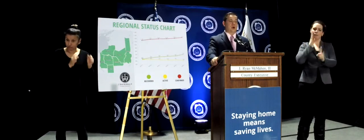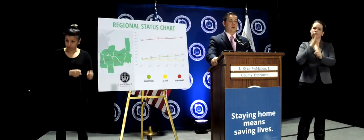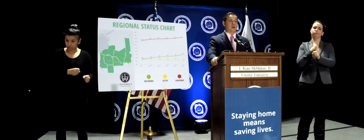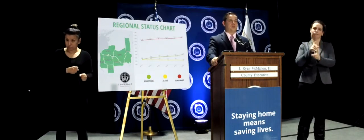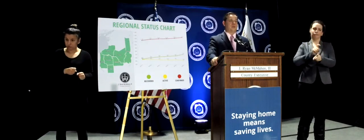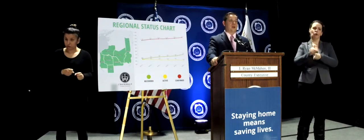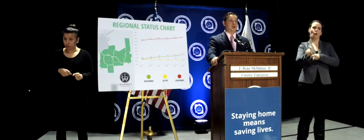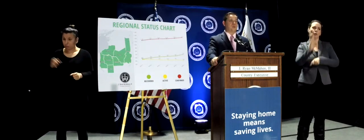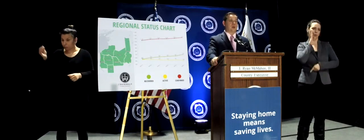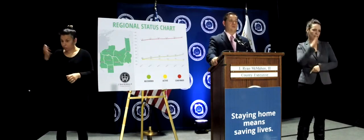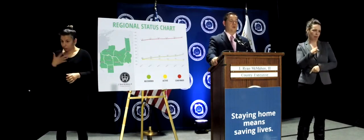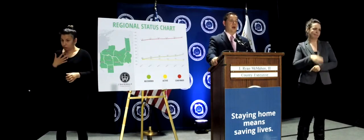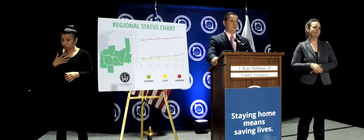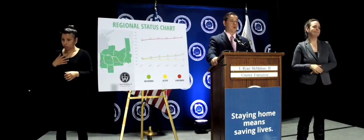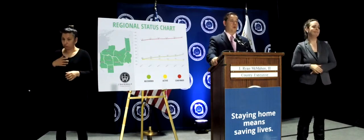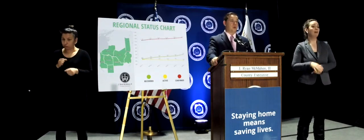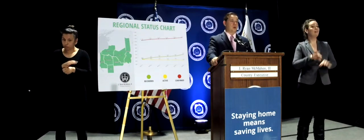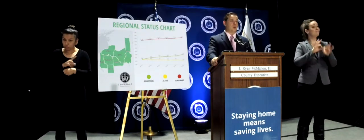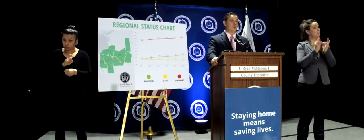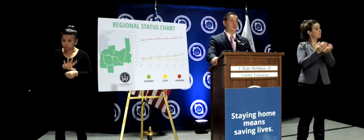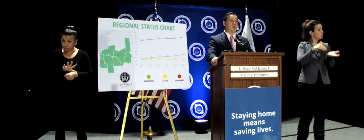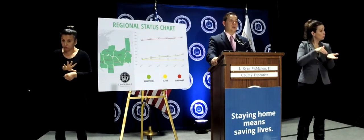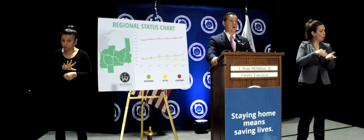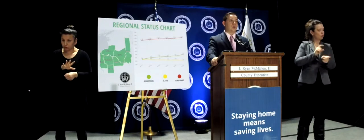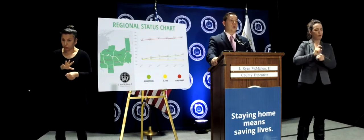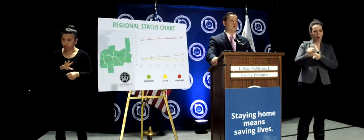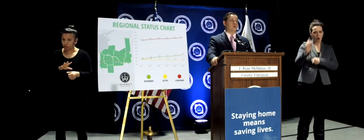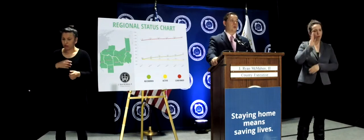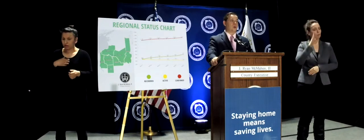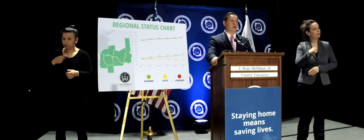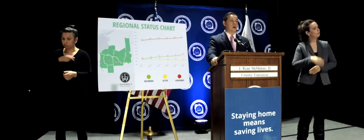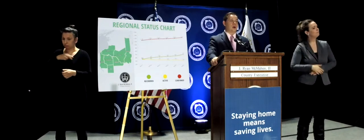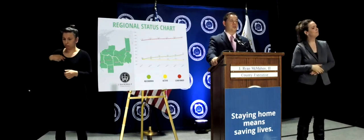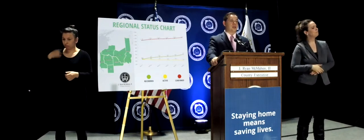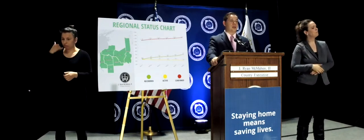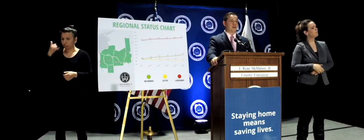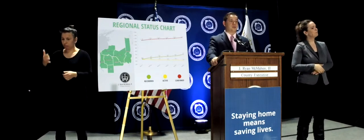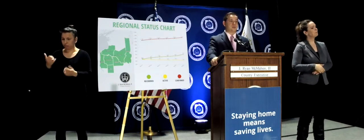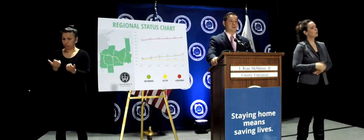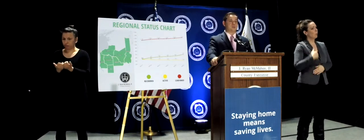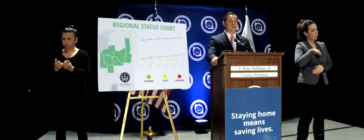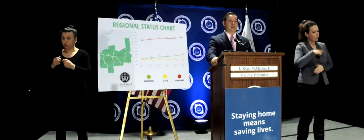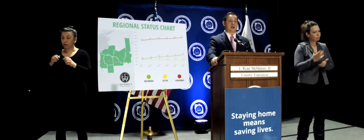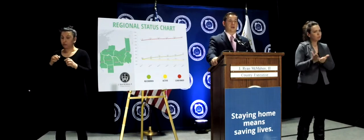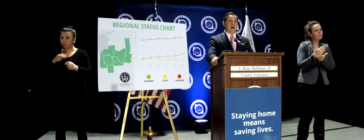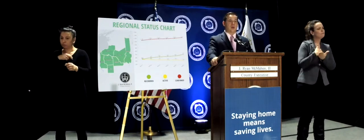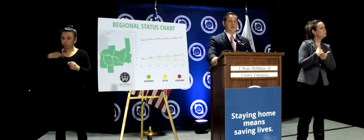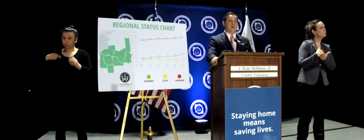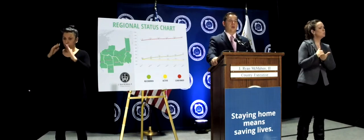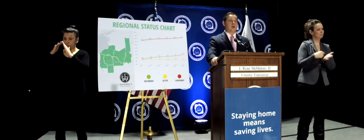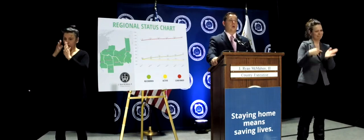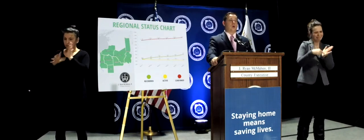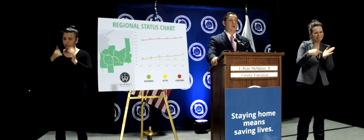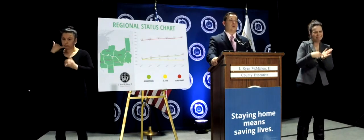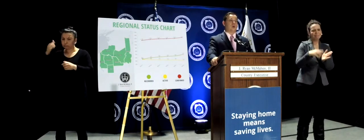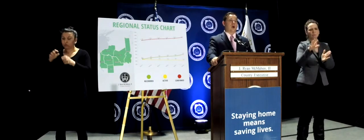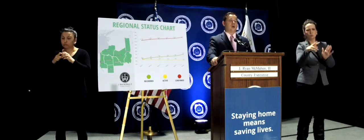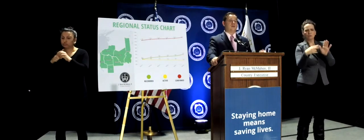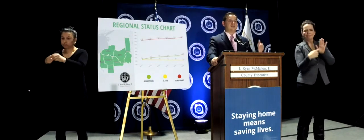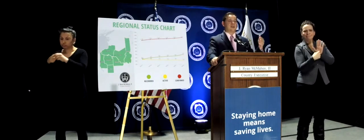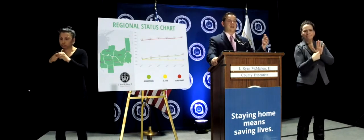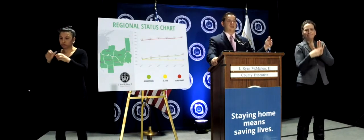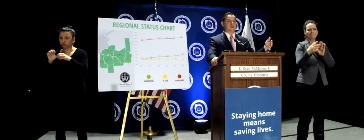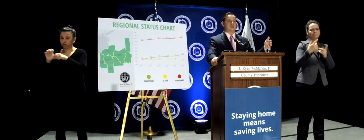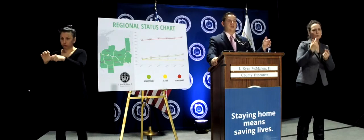from your primary care provider as well if you have one. We will then go over, check in on your symptoms, check in on your health, go over